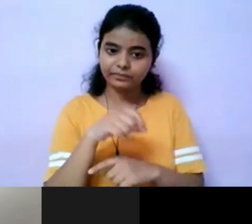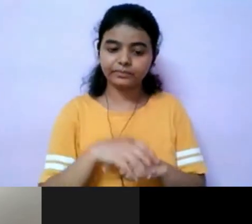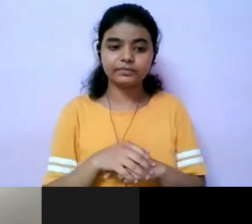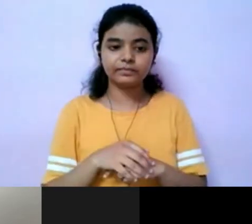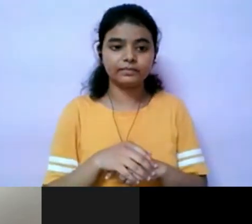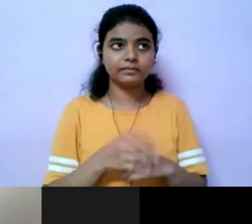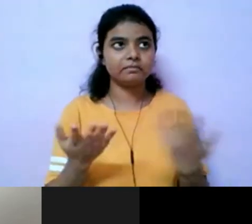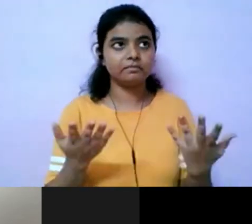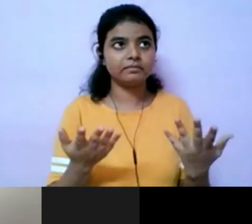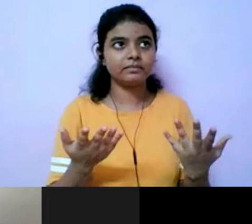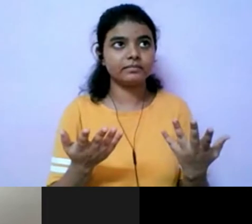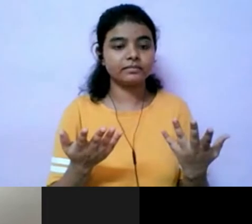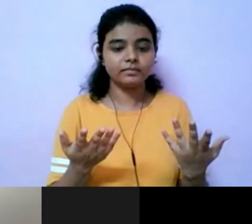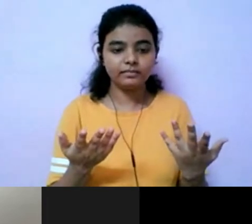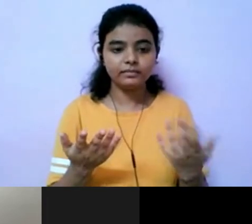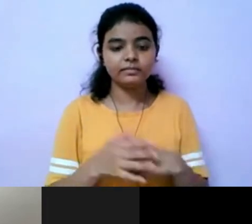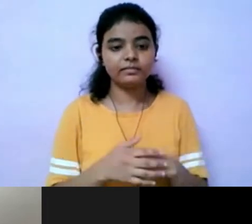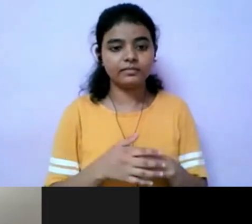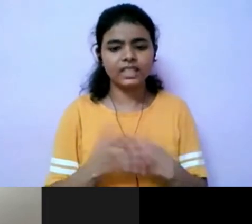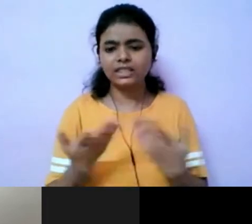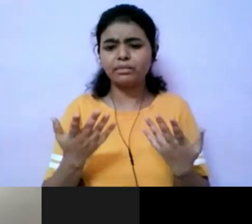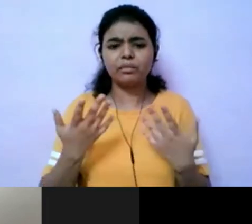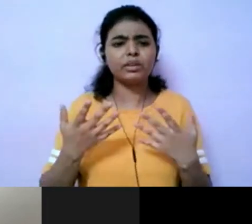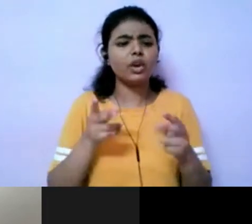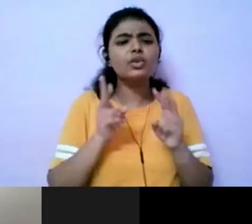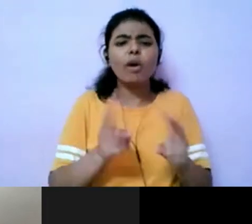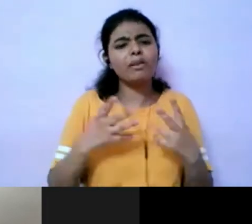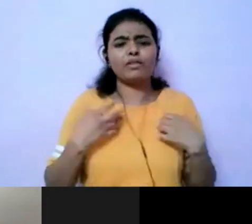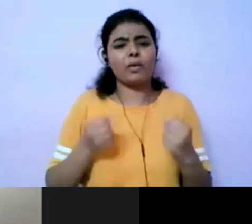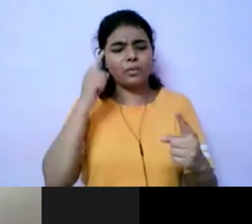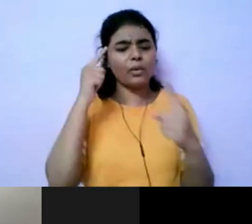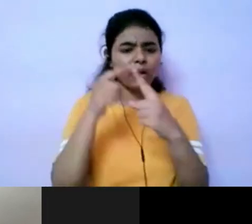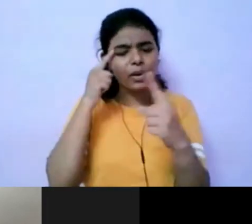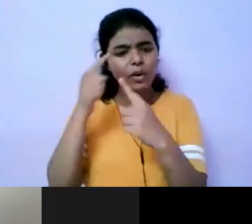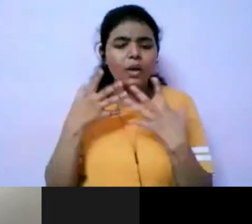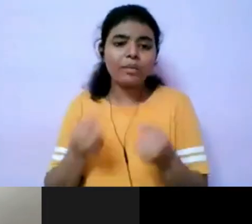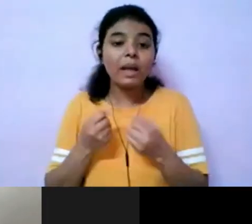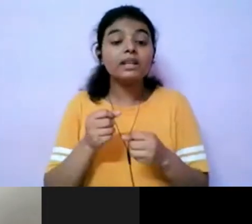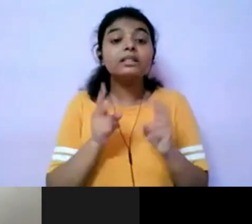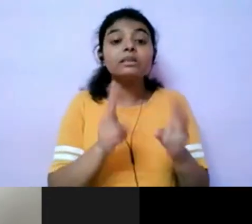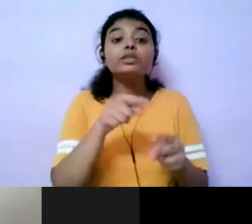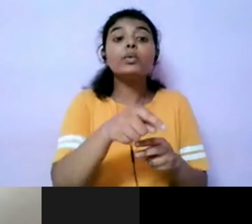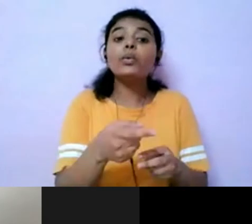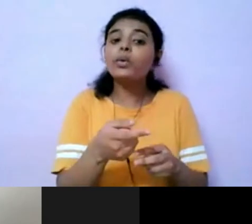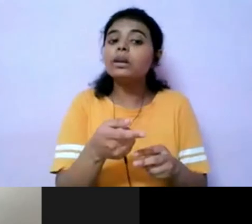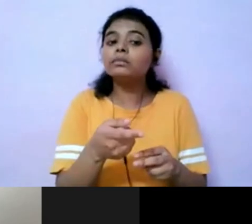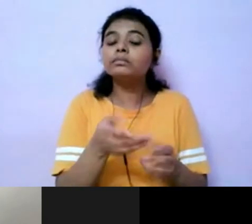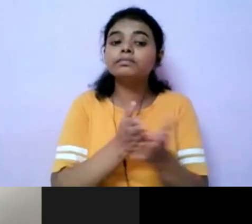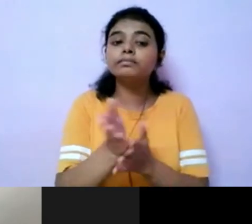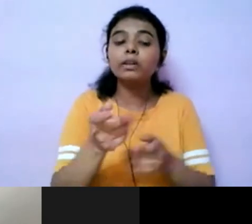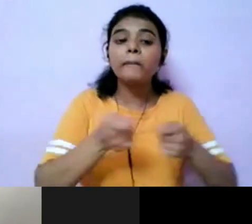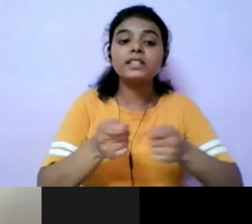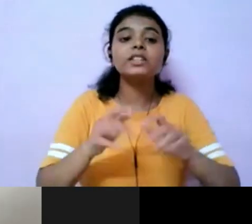we, you know, pine for normalcy, this normalcy in itself has its own cost. There's so many,